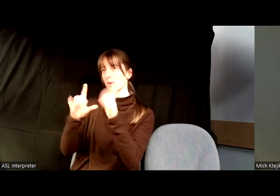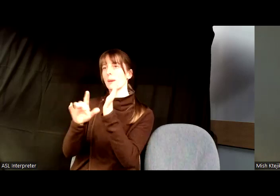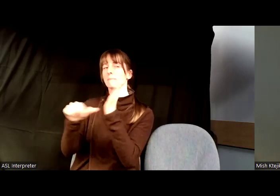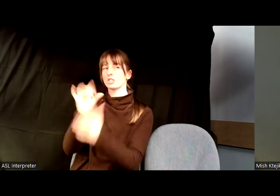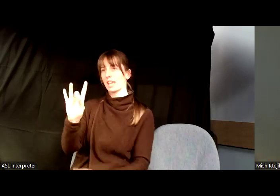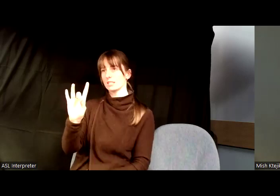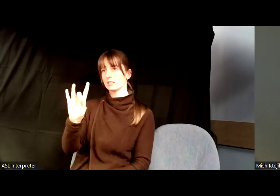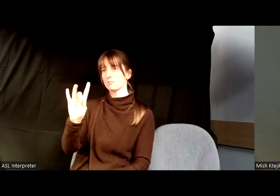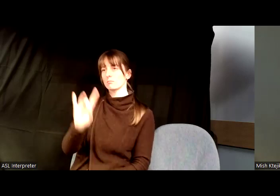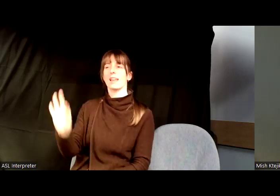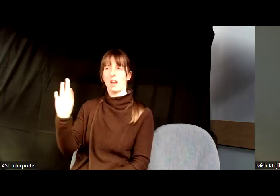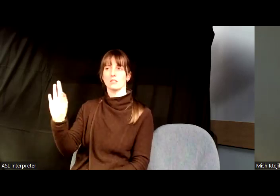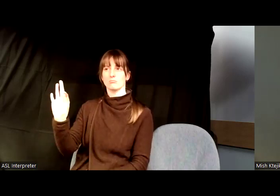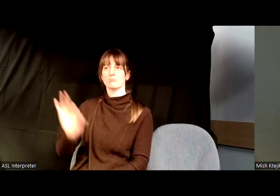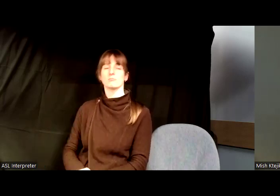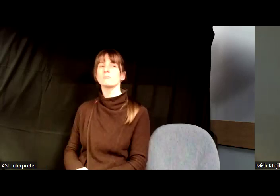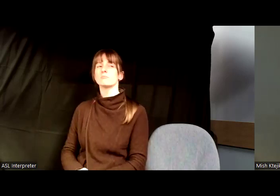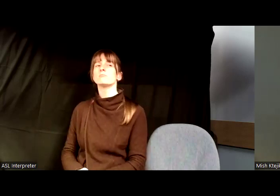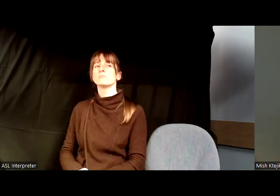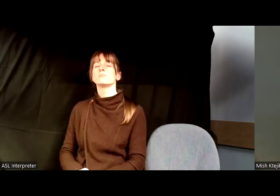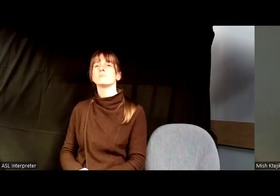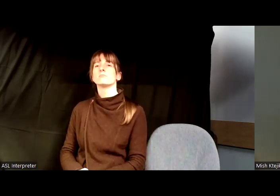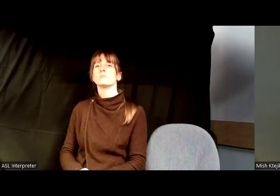8 and 9.